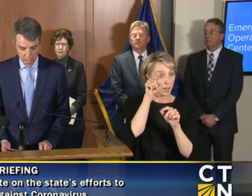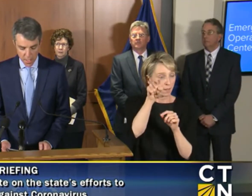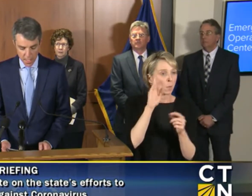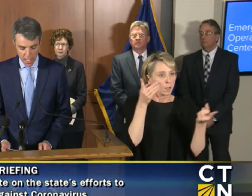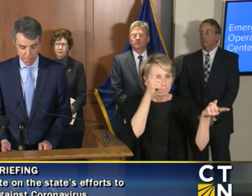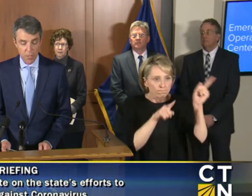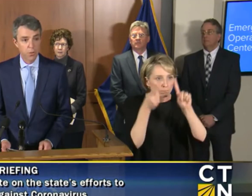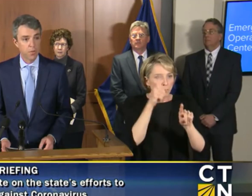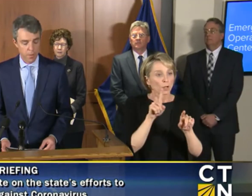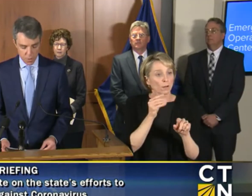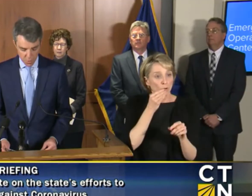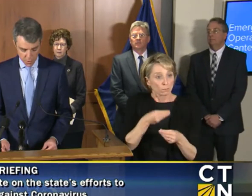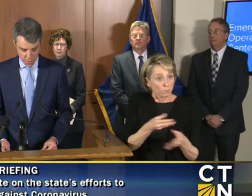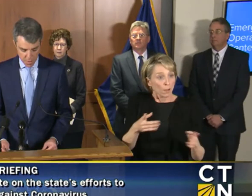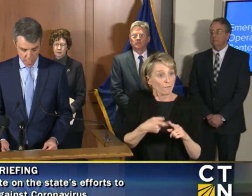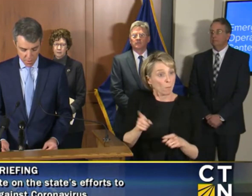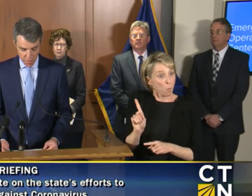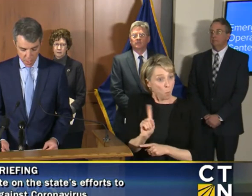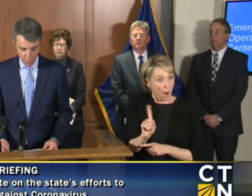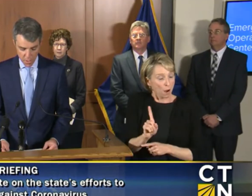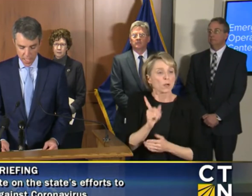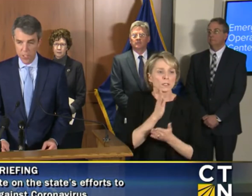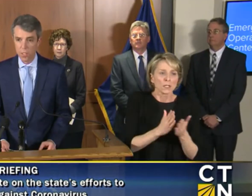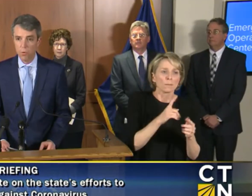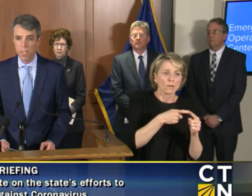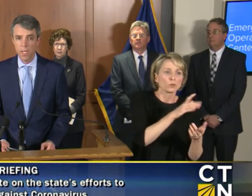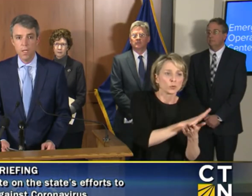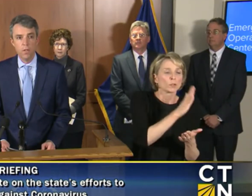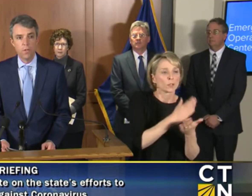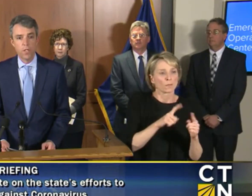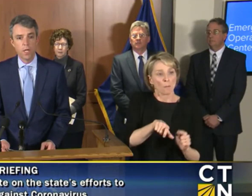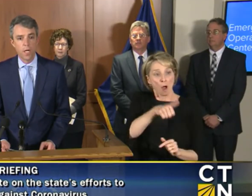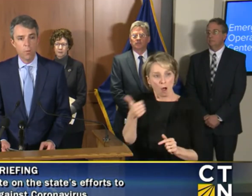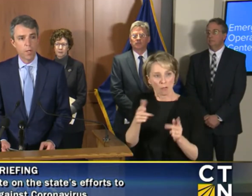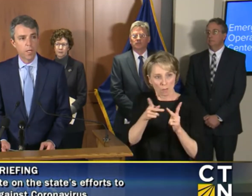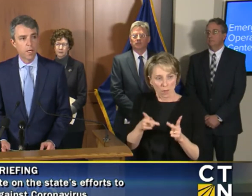sites, including from schools. So that's a very important action that will be